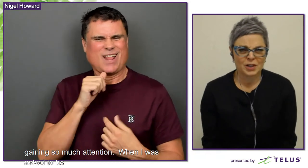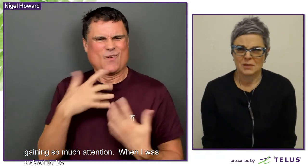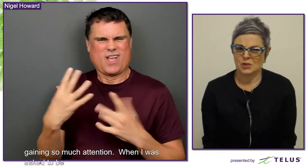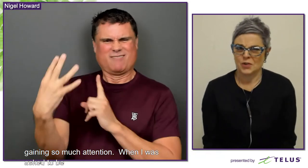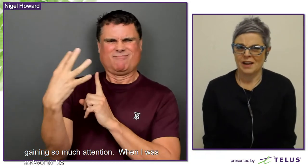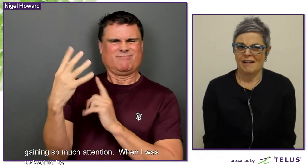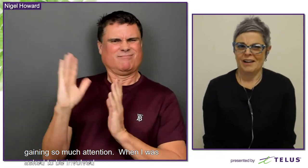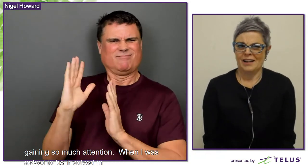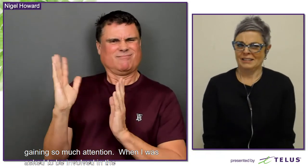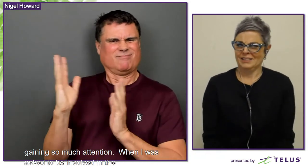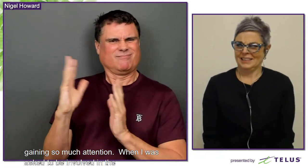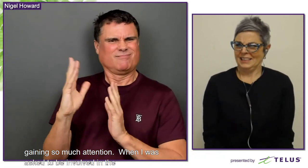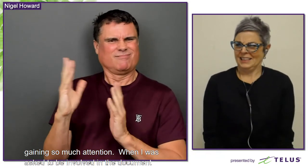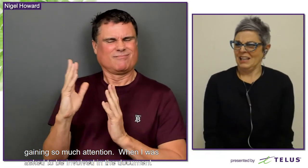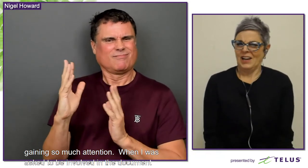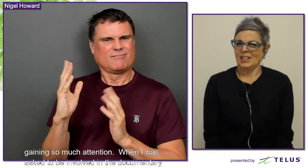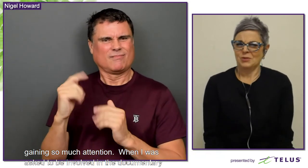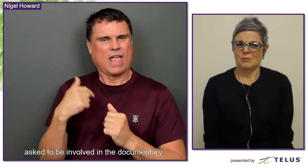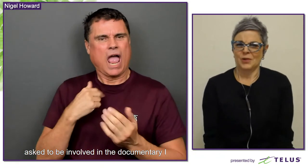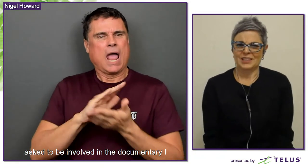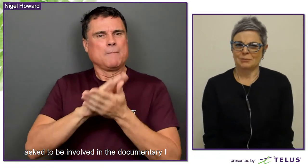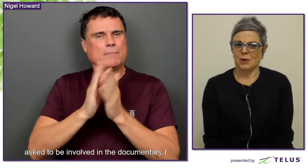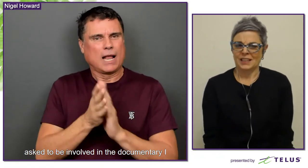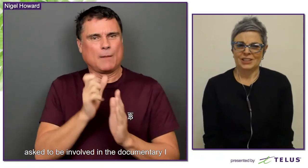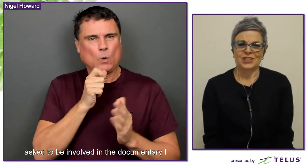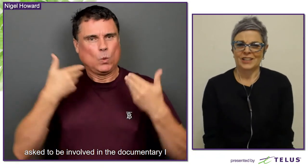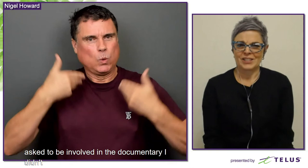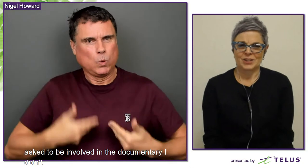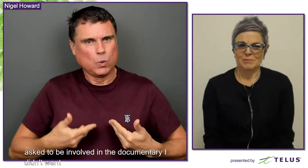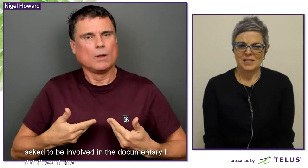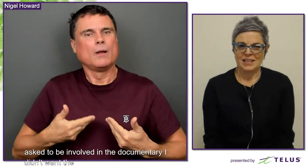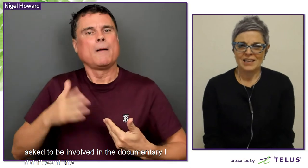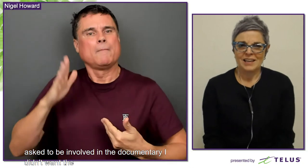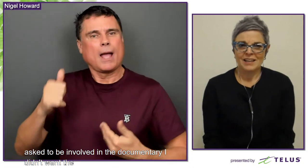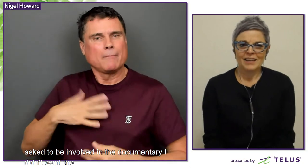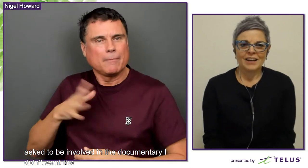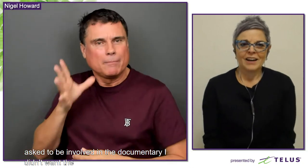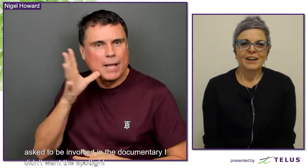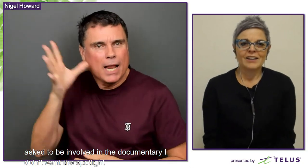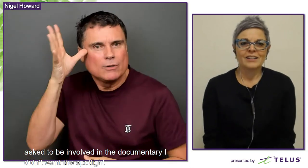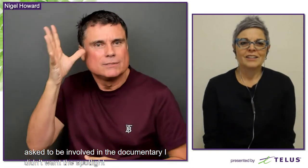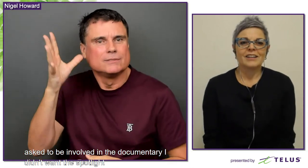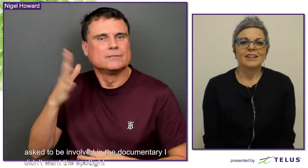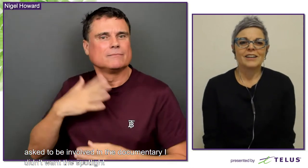in the documentary, I said, yeah, I don't want the spotlight shined on me.